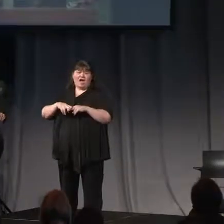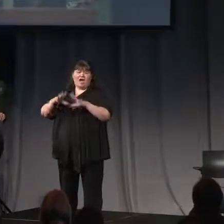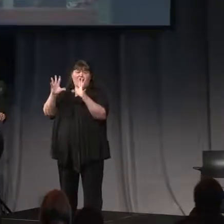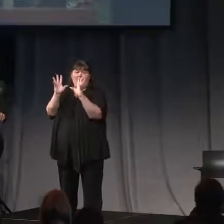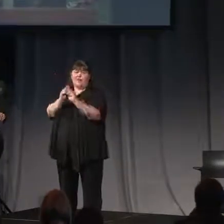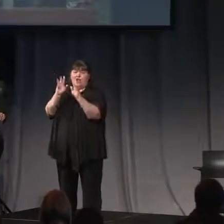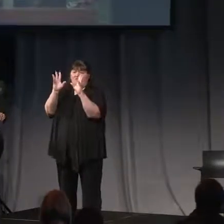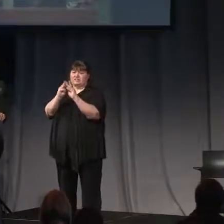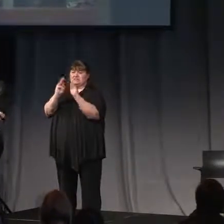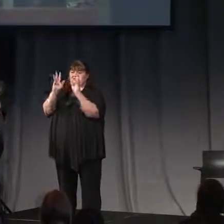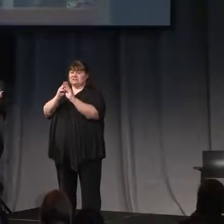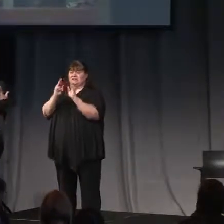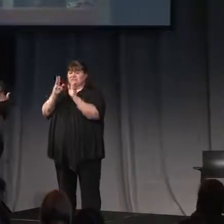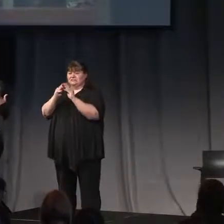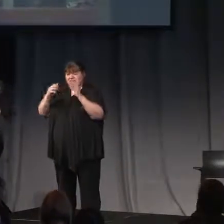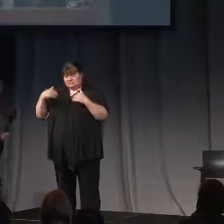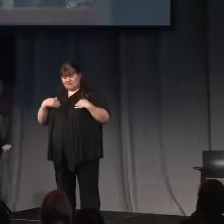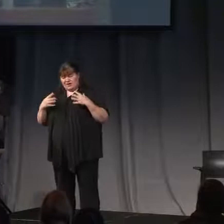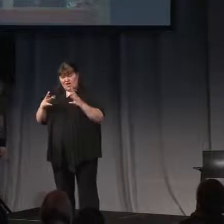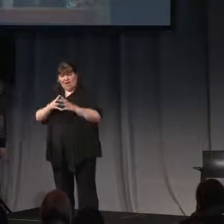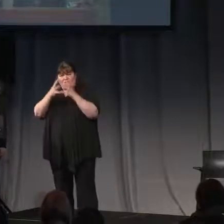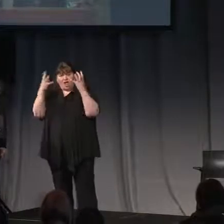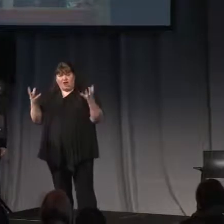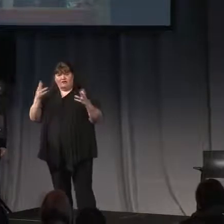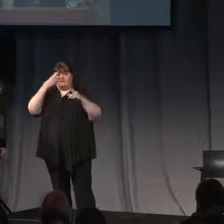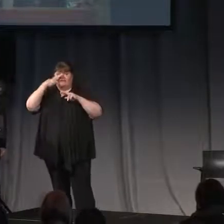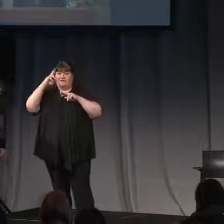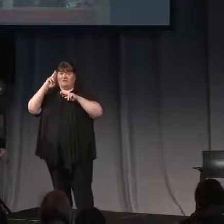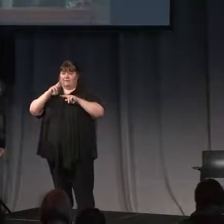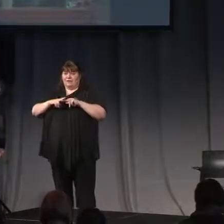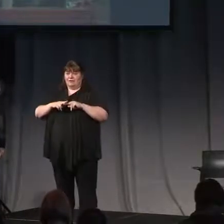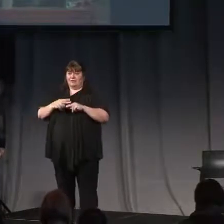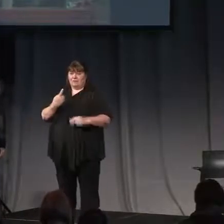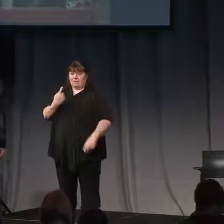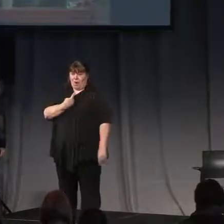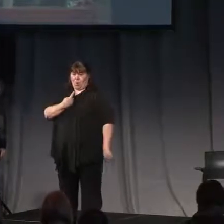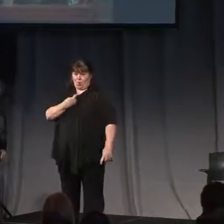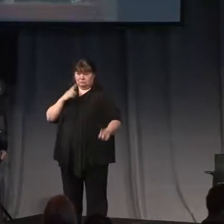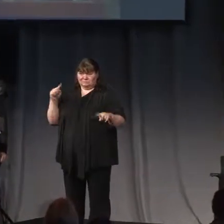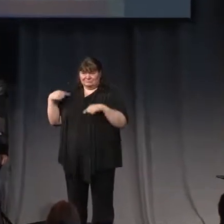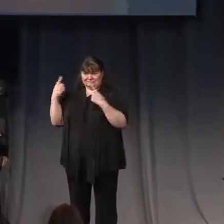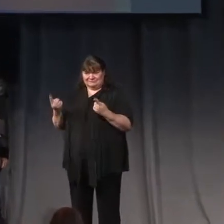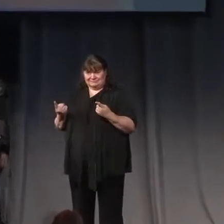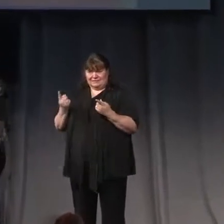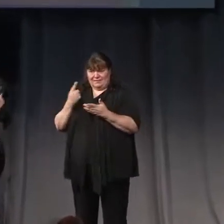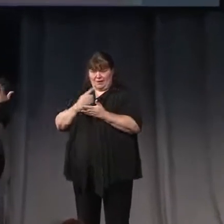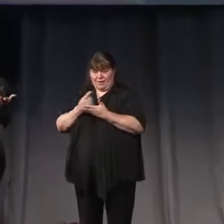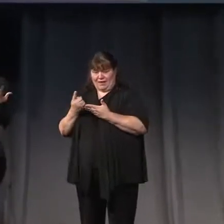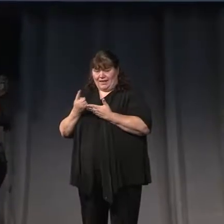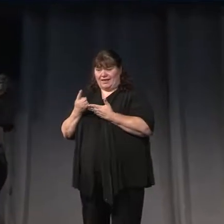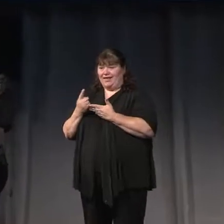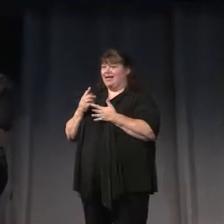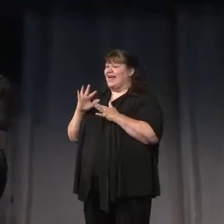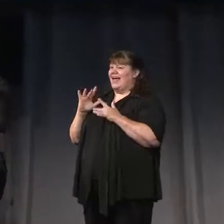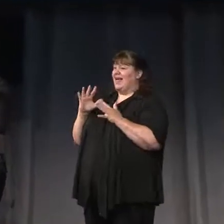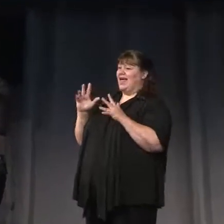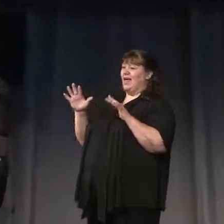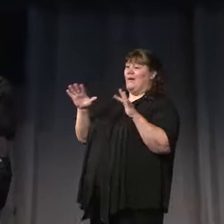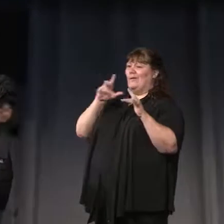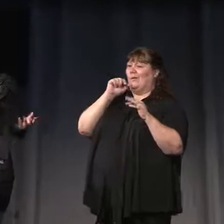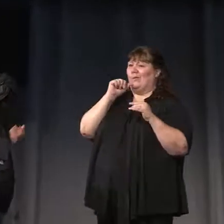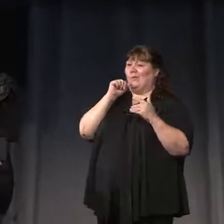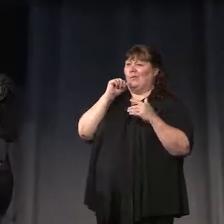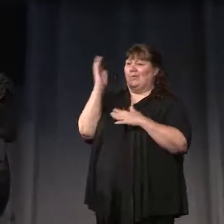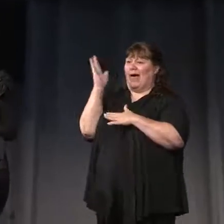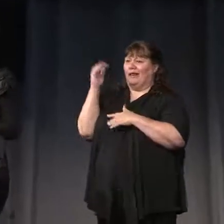and I had a lot of fun on my own in the past week or so, immersing myself in the work of those